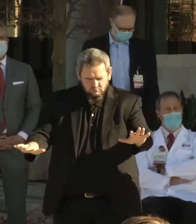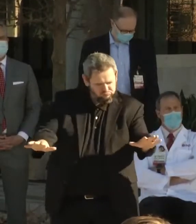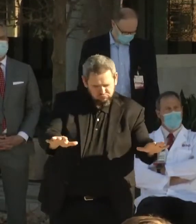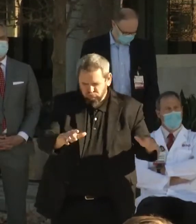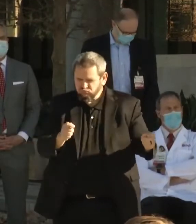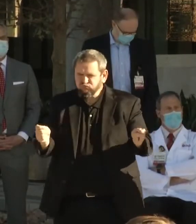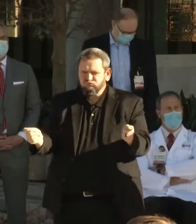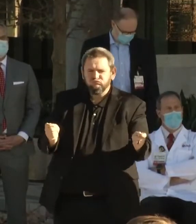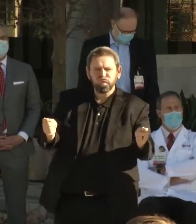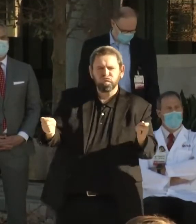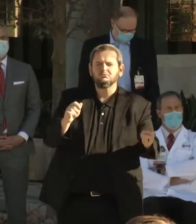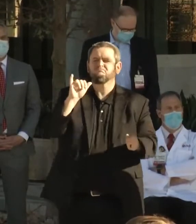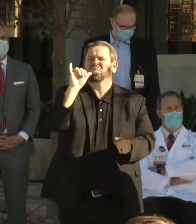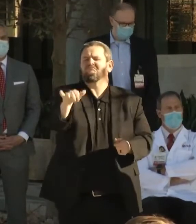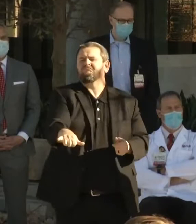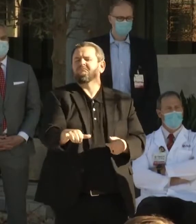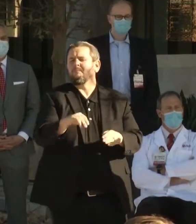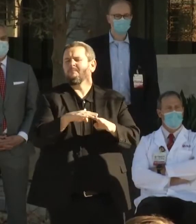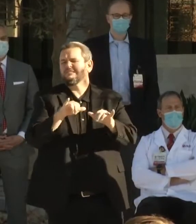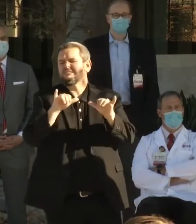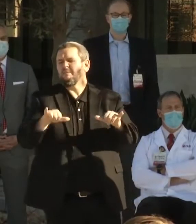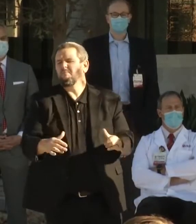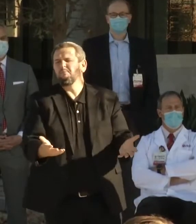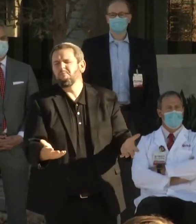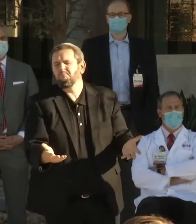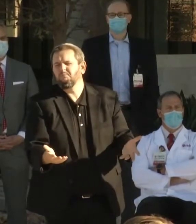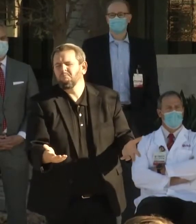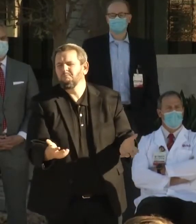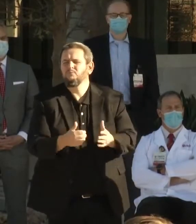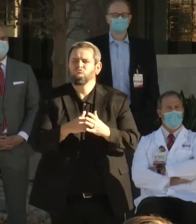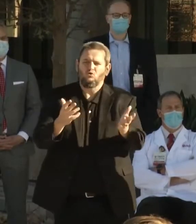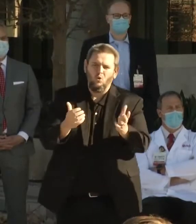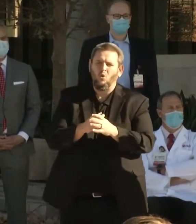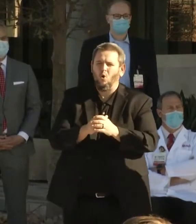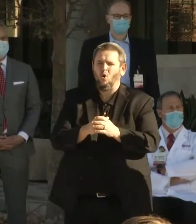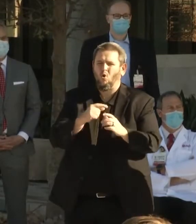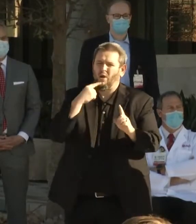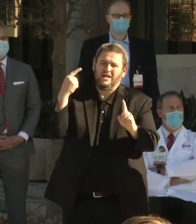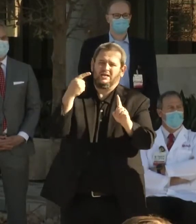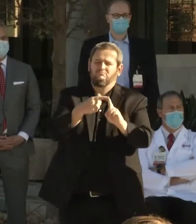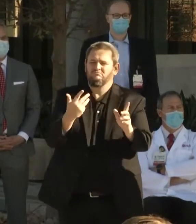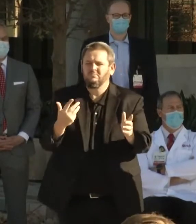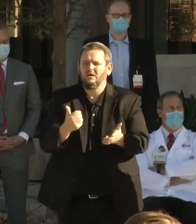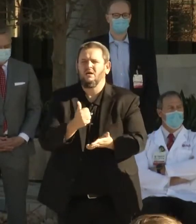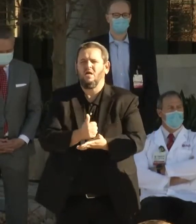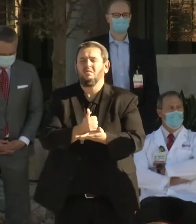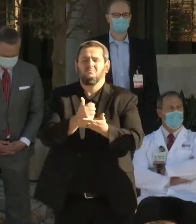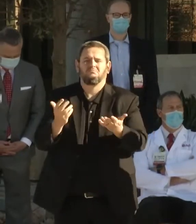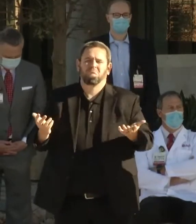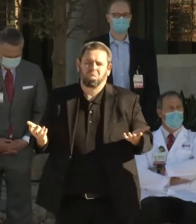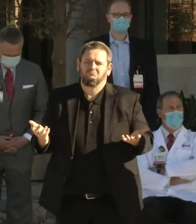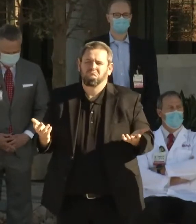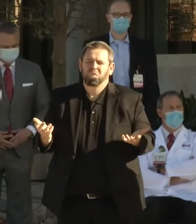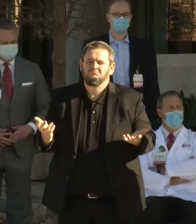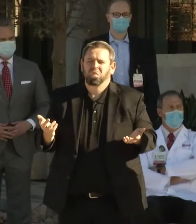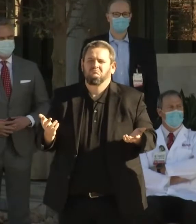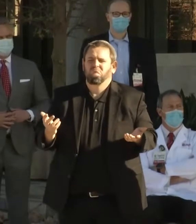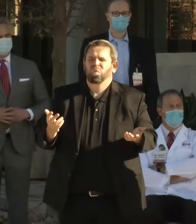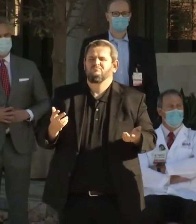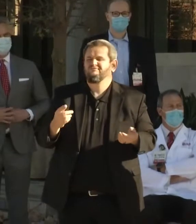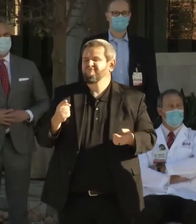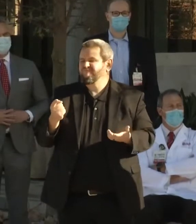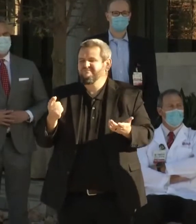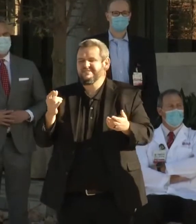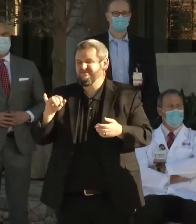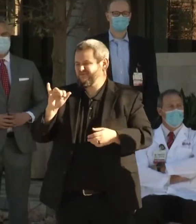RMS directors. And basically, they're going to help facilitate the transfer of patients to where there are appropriate